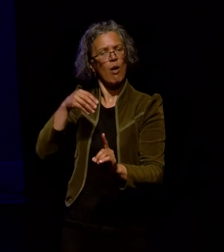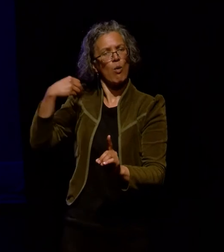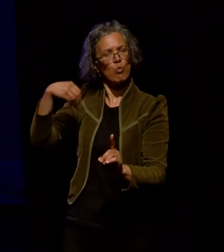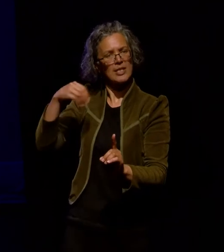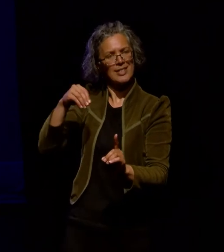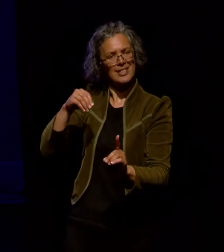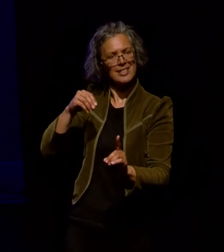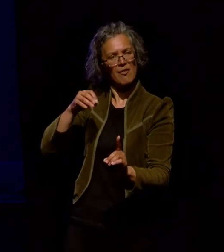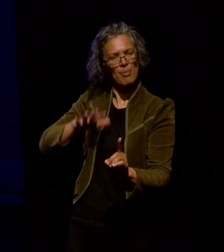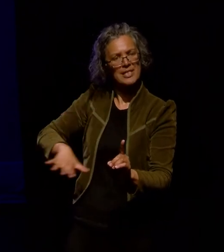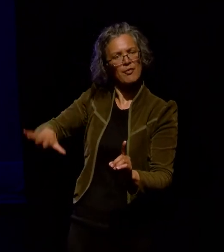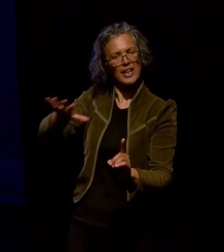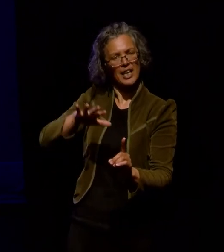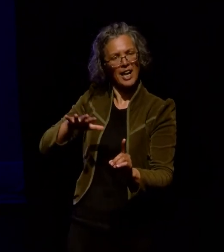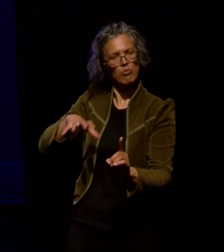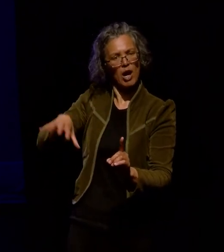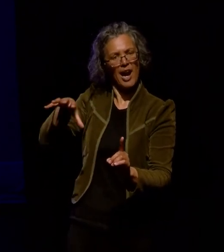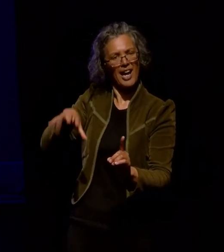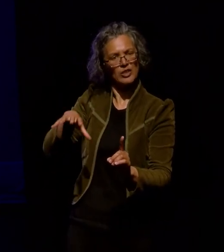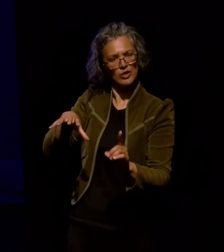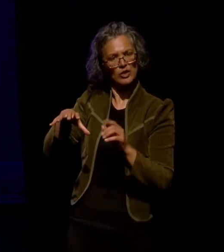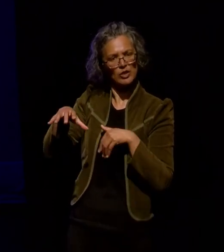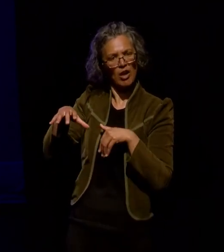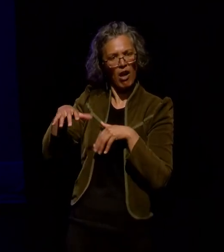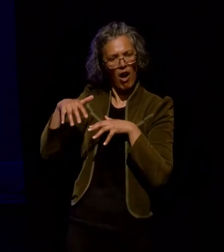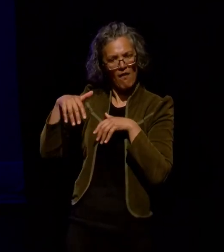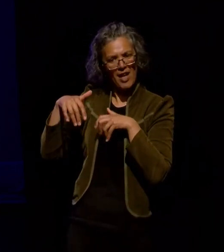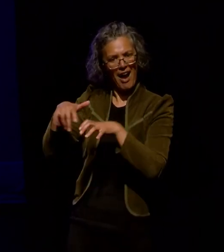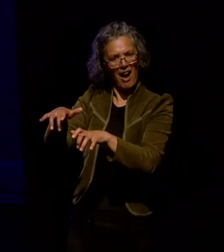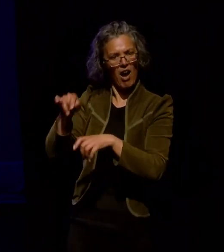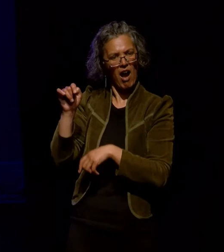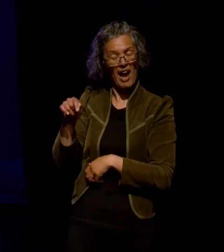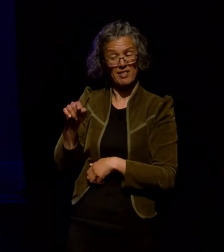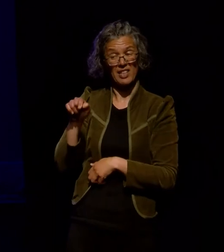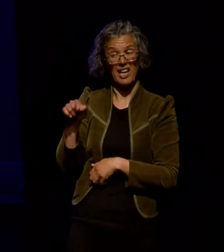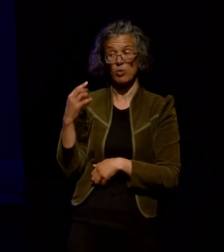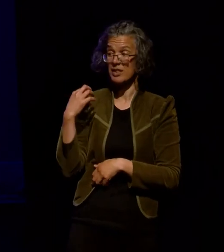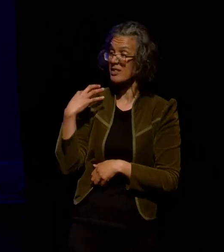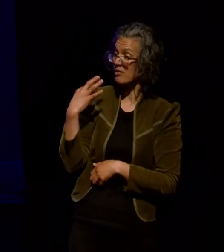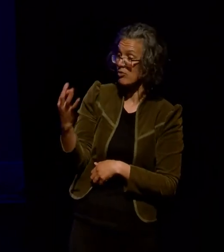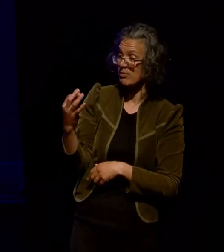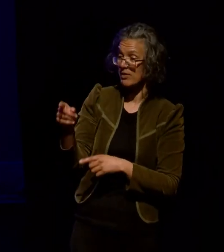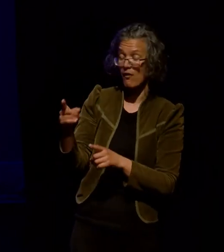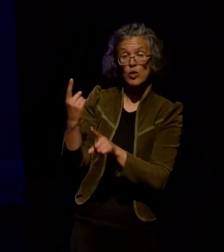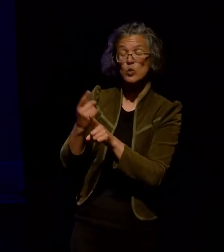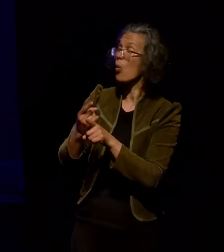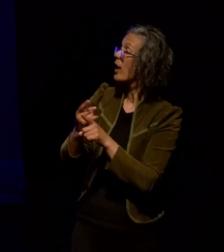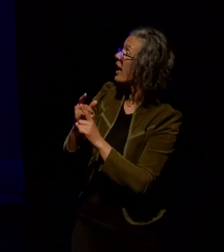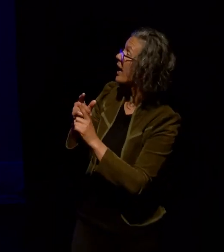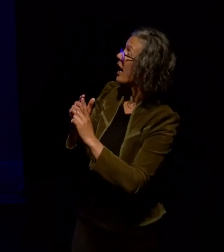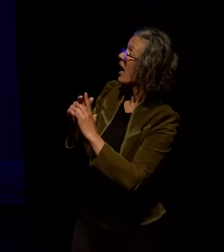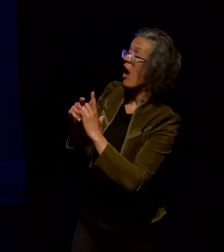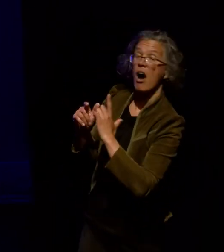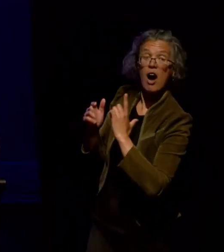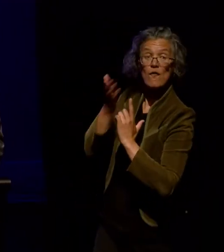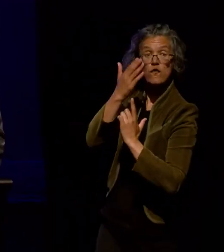the International Council and Archive. Opeta was going to be here to talk at this NDF, and that's him on the, as you're looking